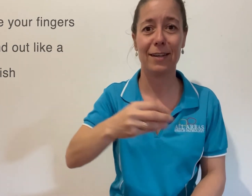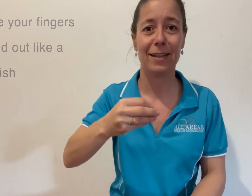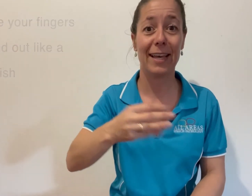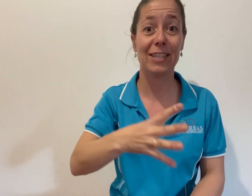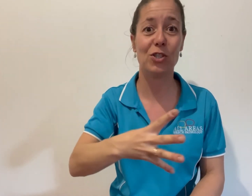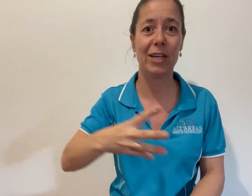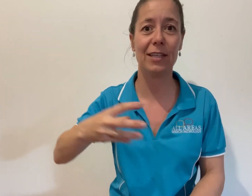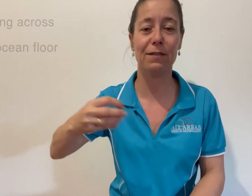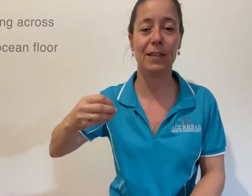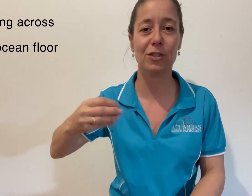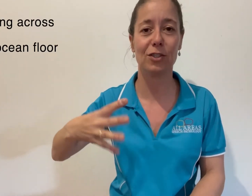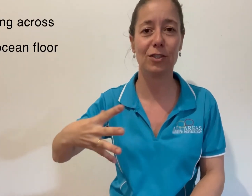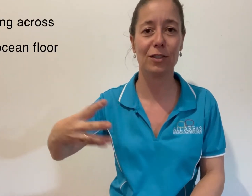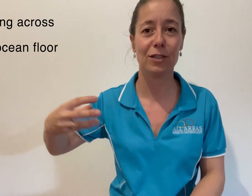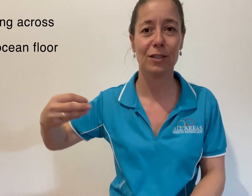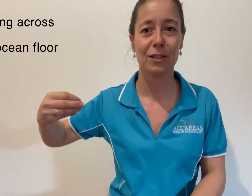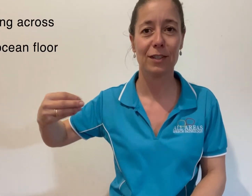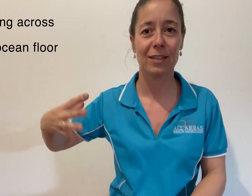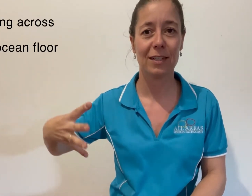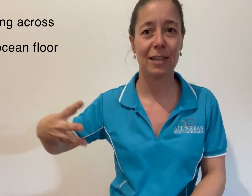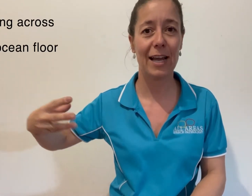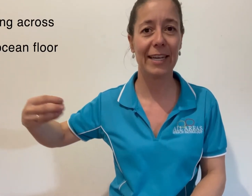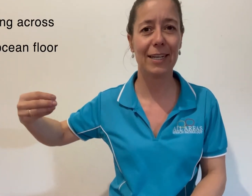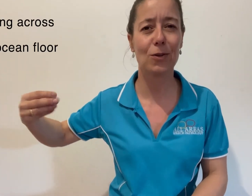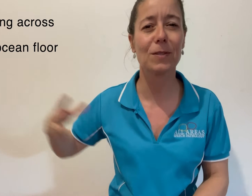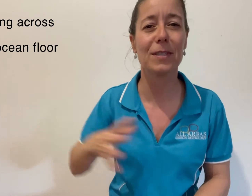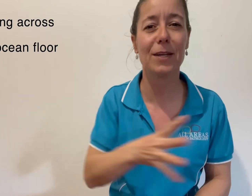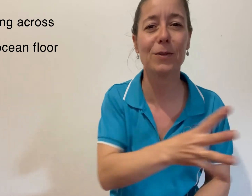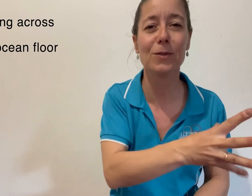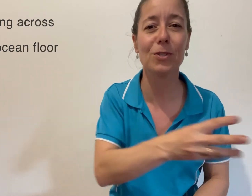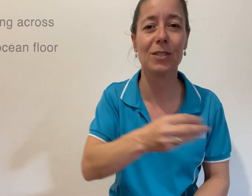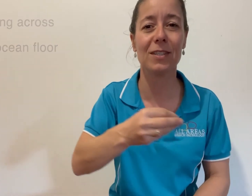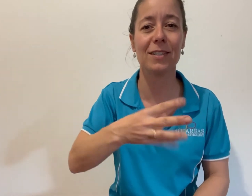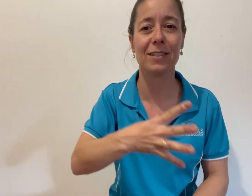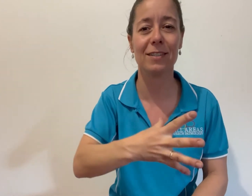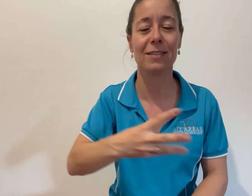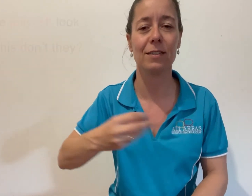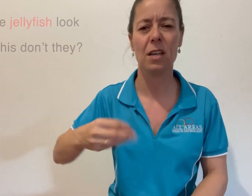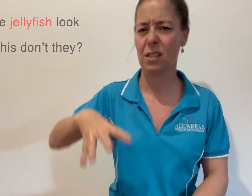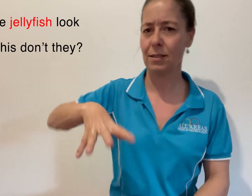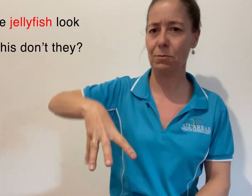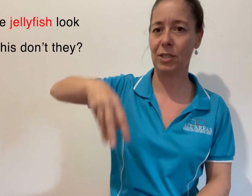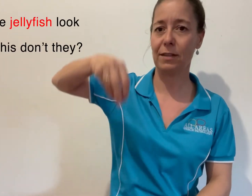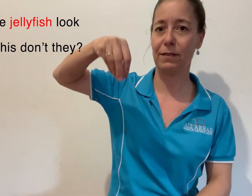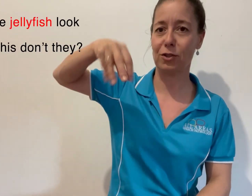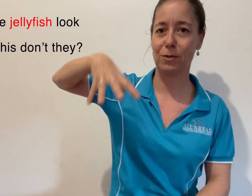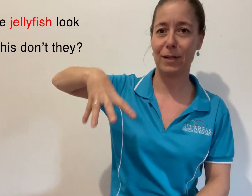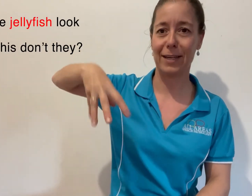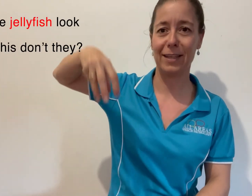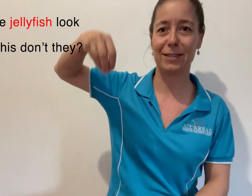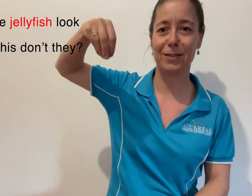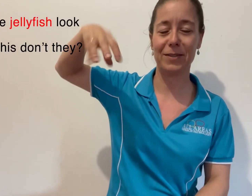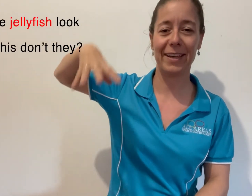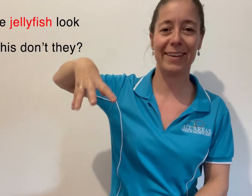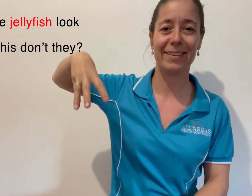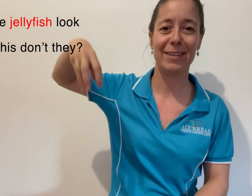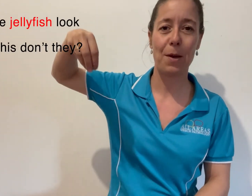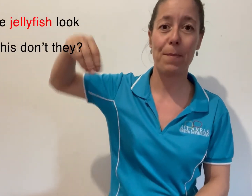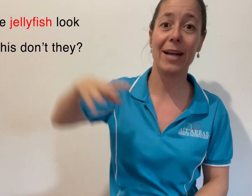like a jellyfish. Gliding across the ocean. Some jellyfish look like this, don't they? My